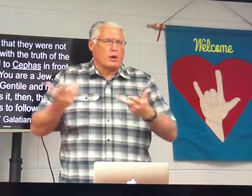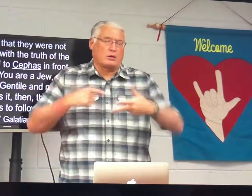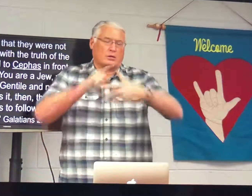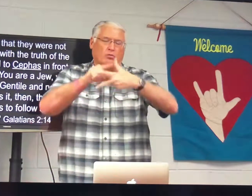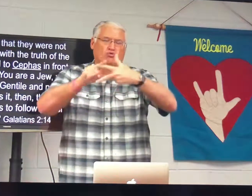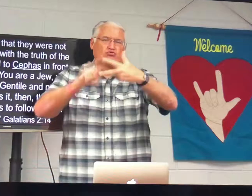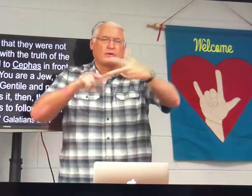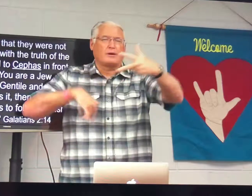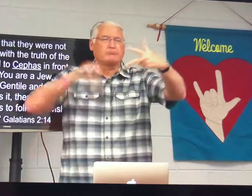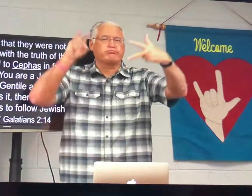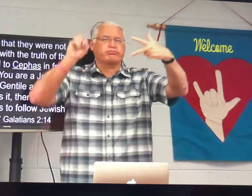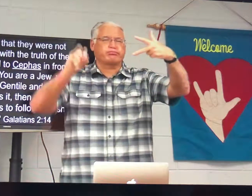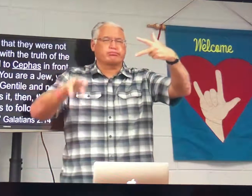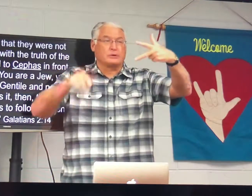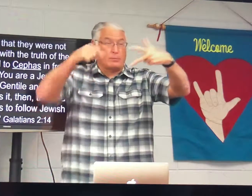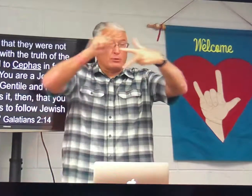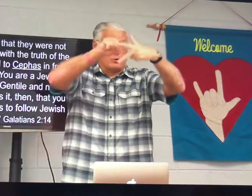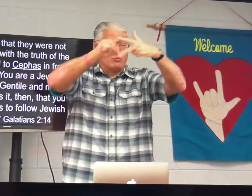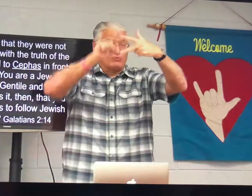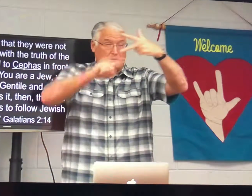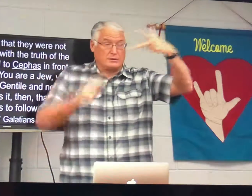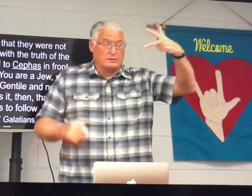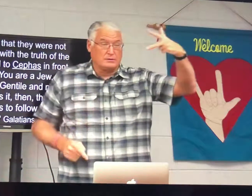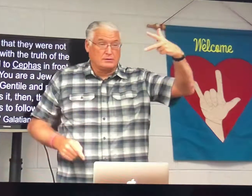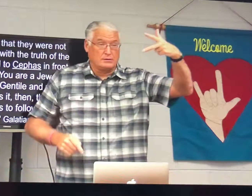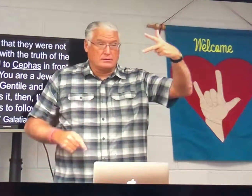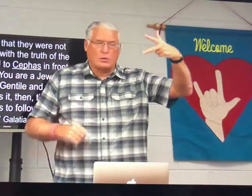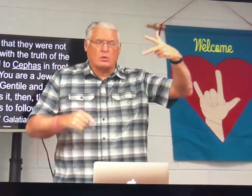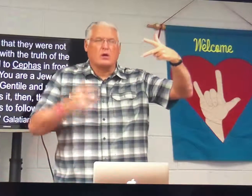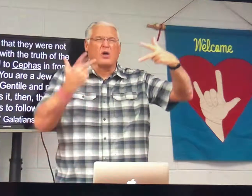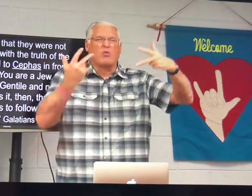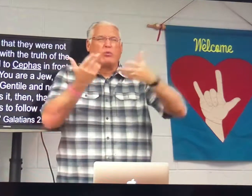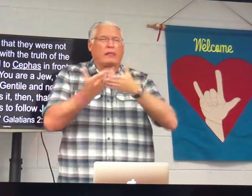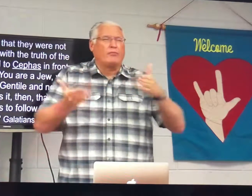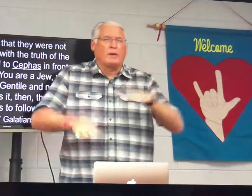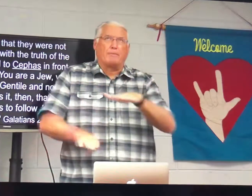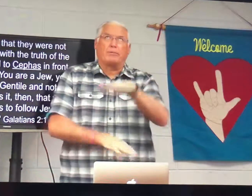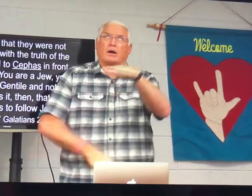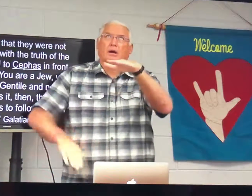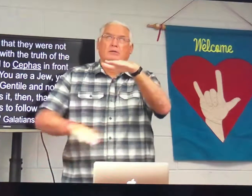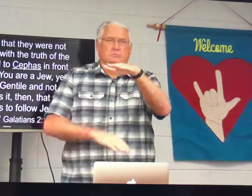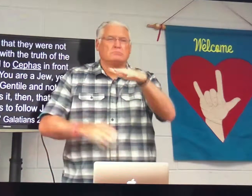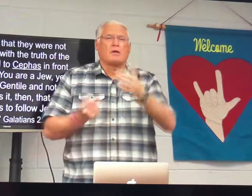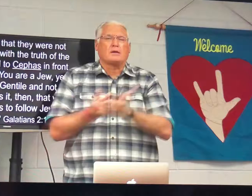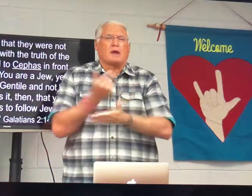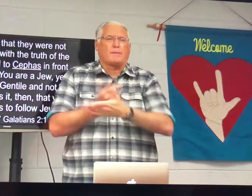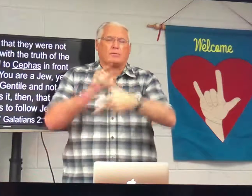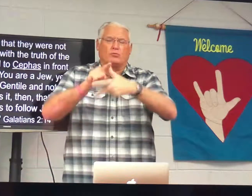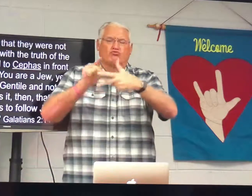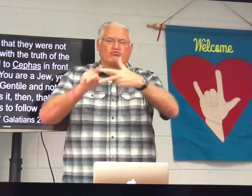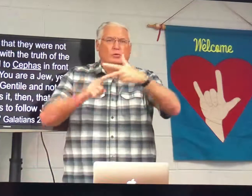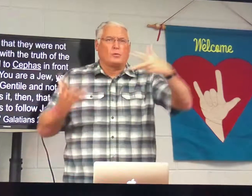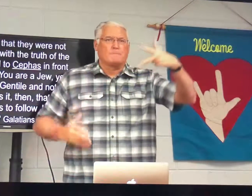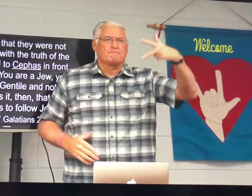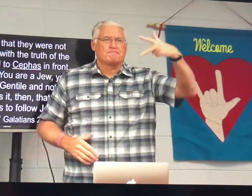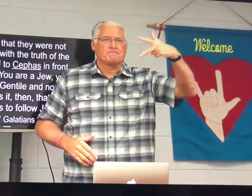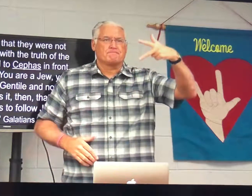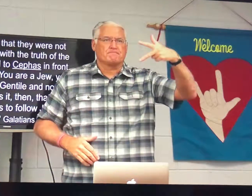was able to, to have a lot of success. So the thinking was, hey, if he ever finds that pitch again to go along with the curveball that had become